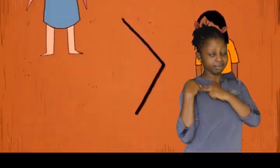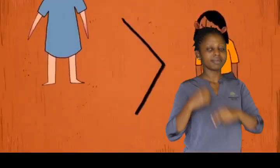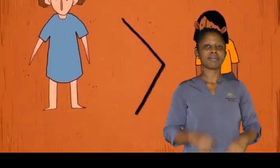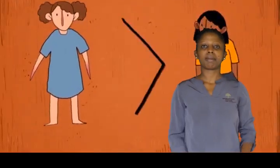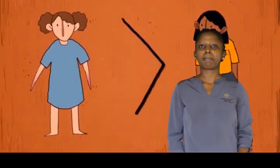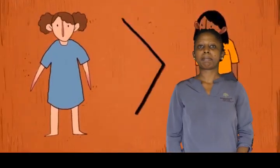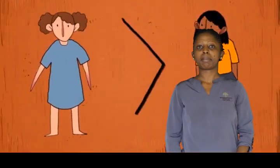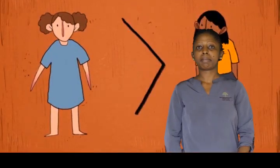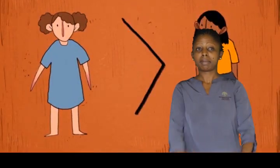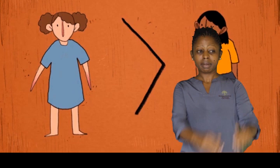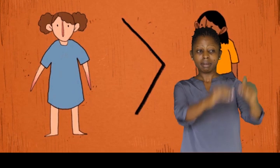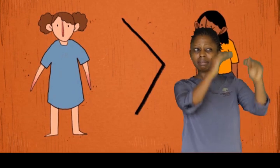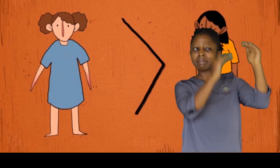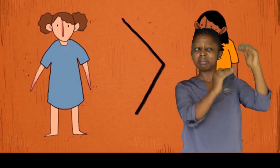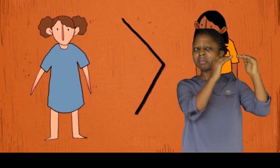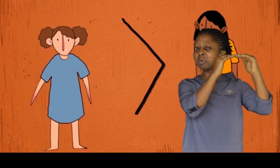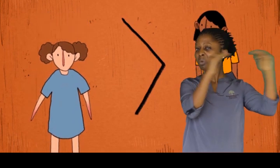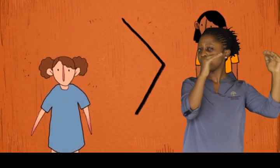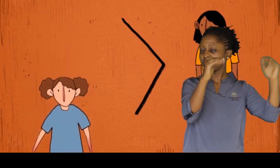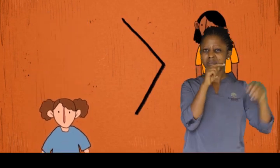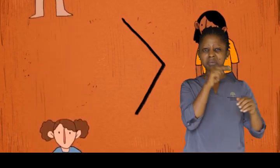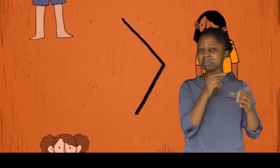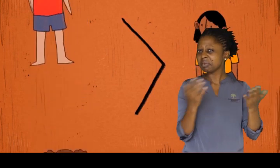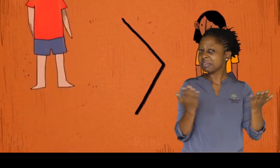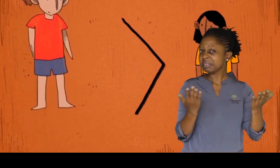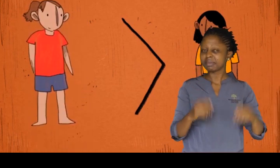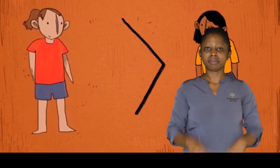Let's look at substantive equality.